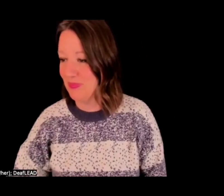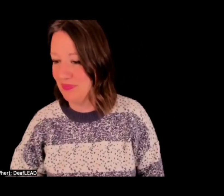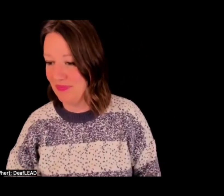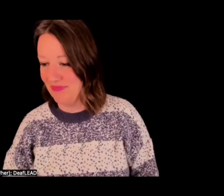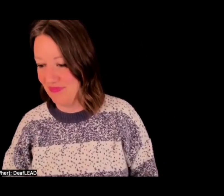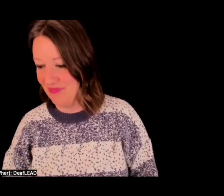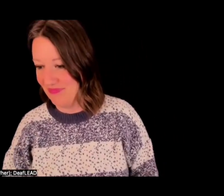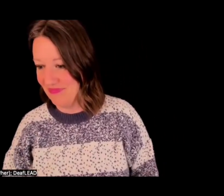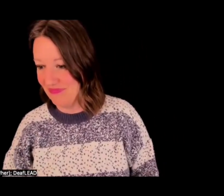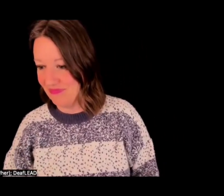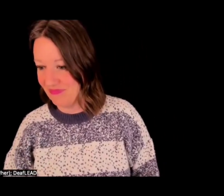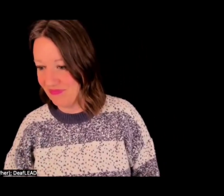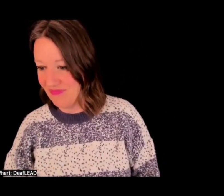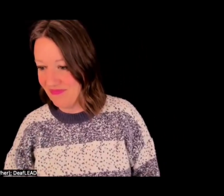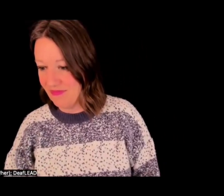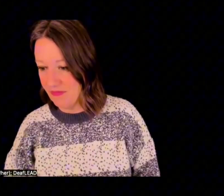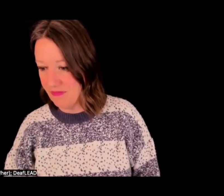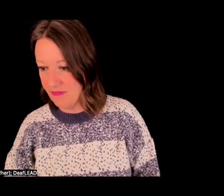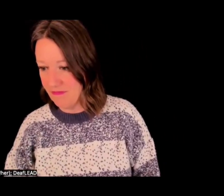concept of home.